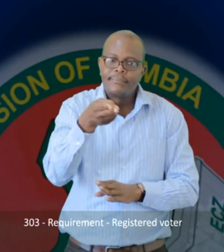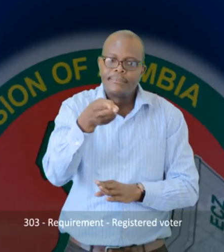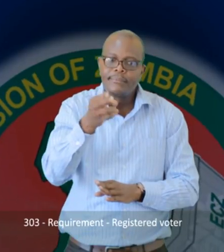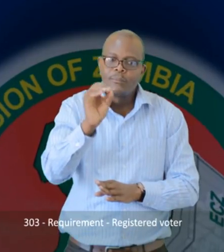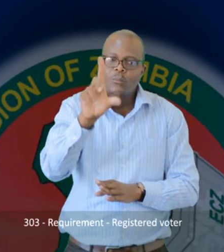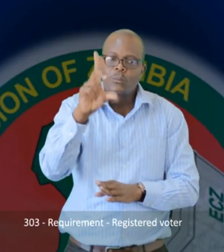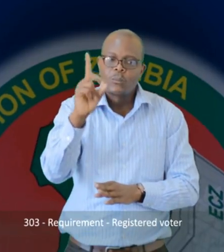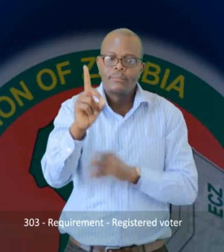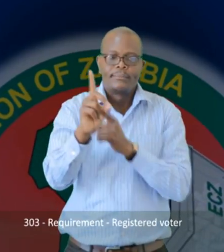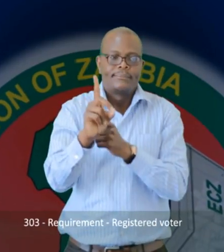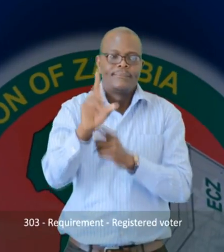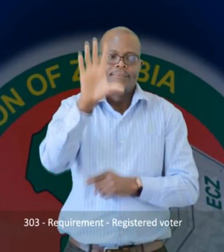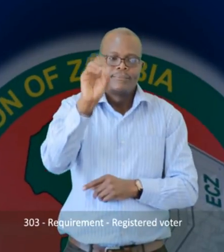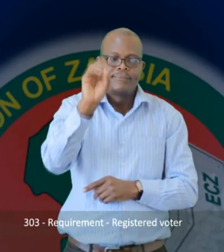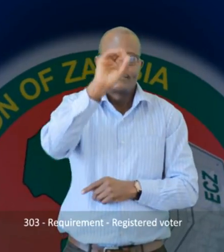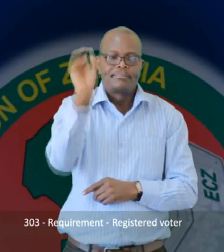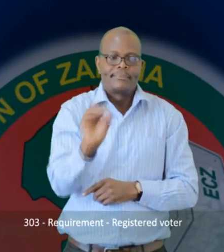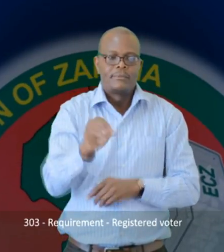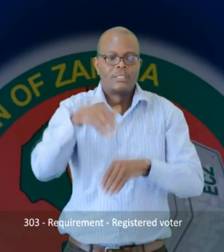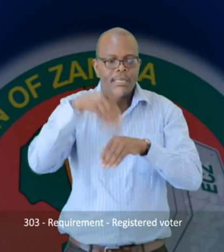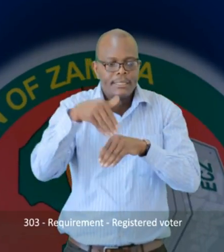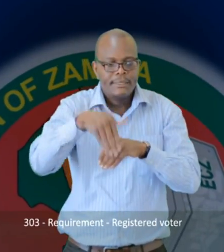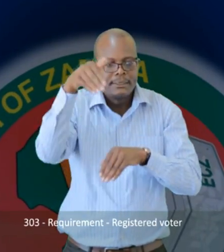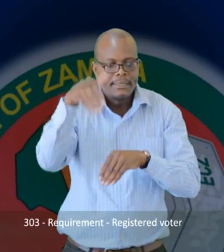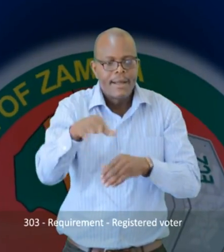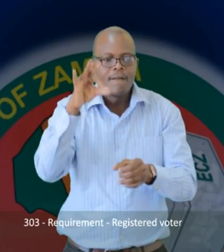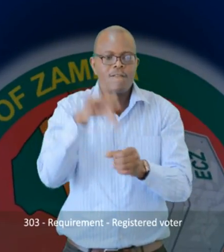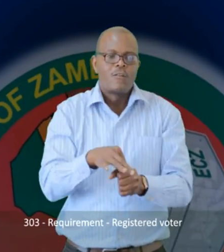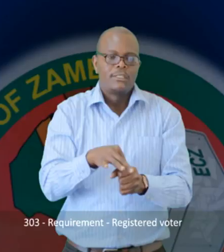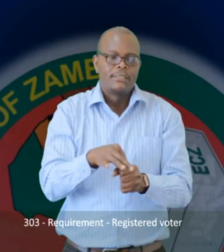303. Requirement. Registered voter.